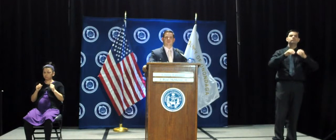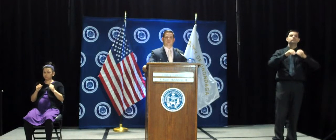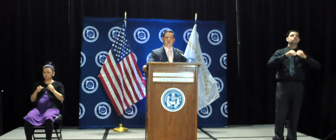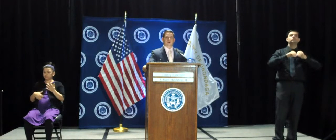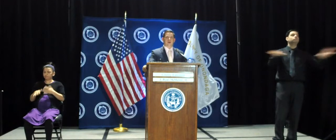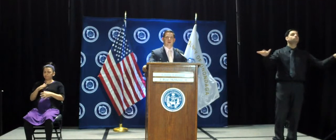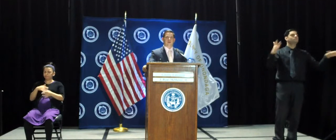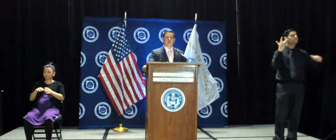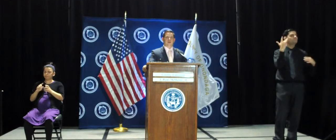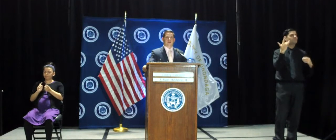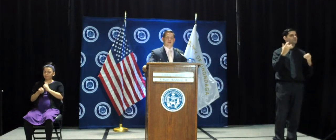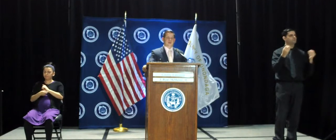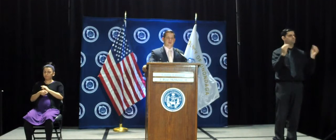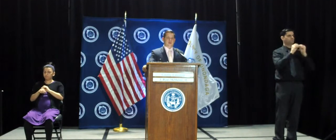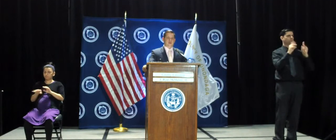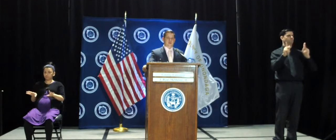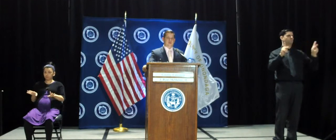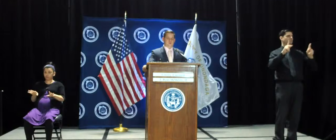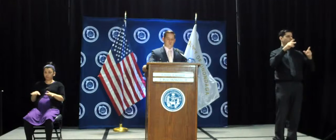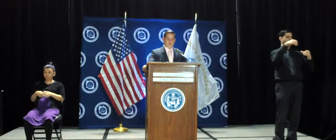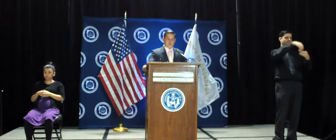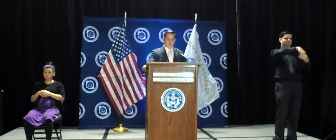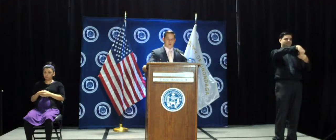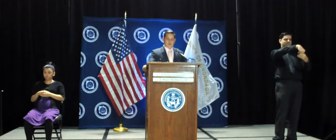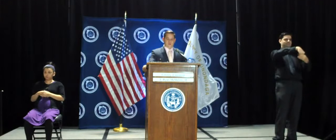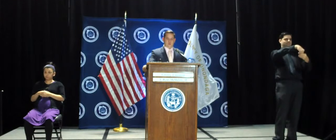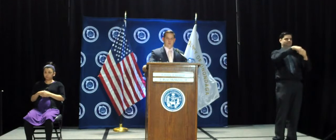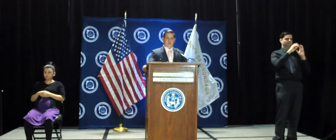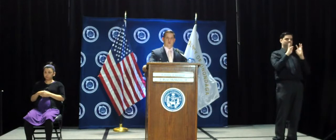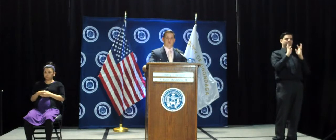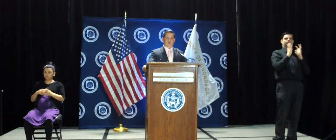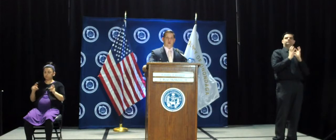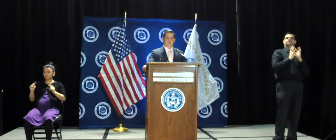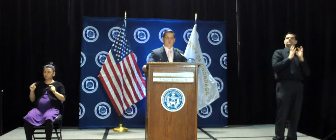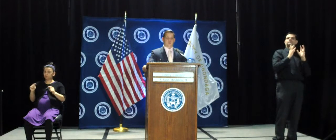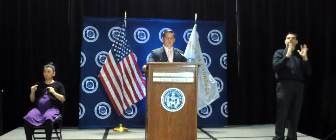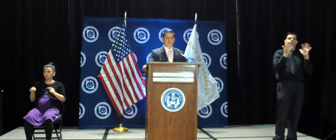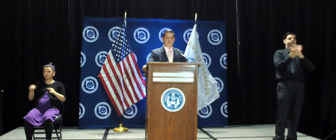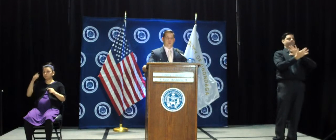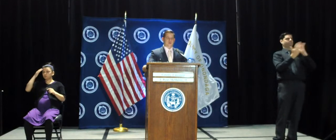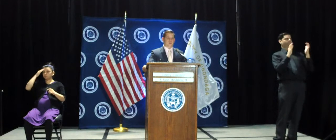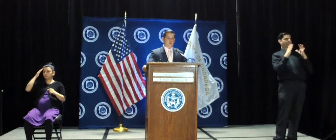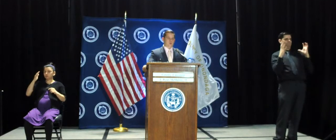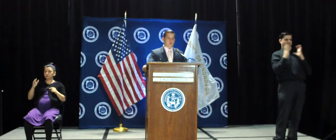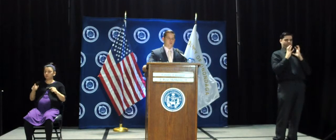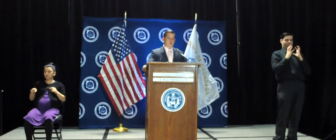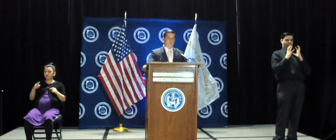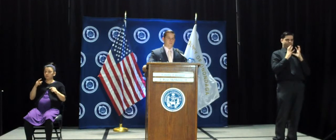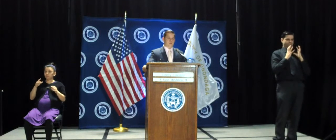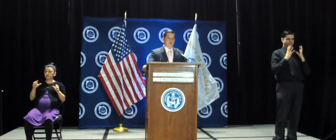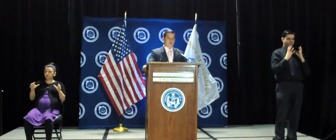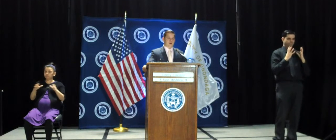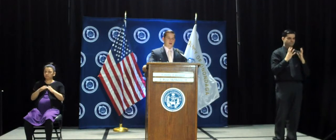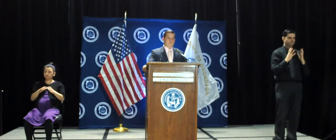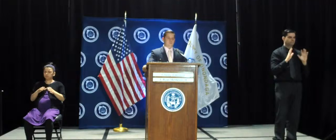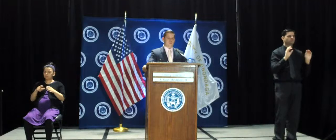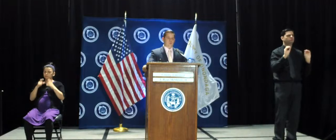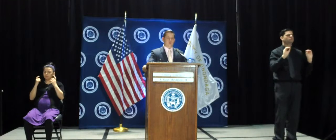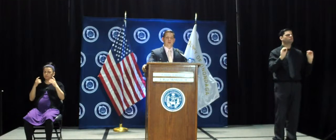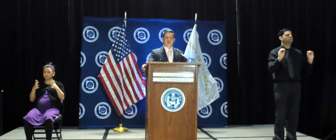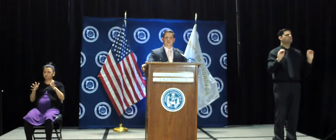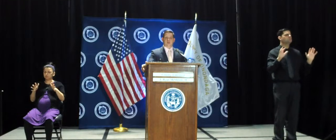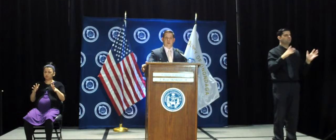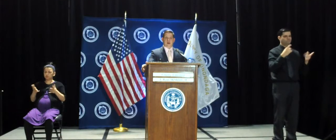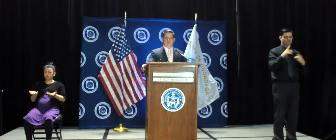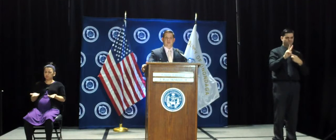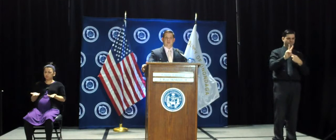fault, and it is what it is, and we prepare for it, and we're ready for it, and we plan for it. Where